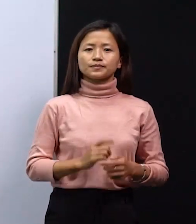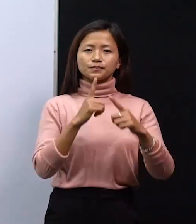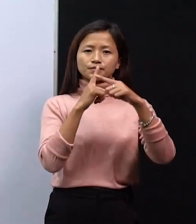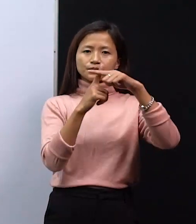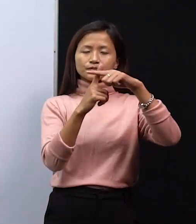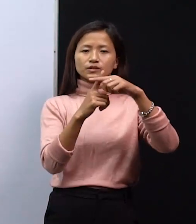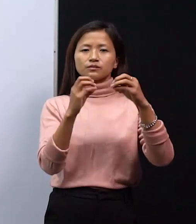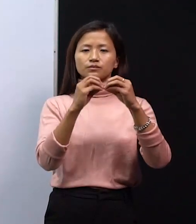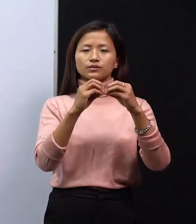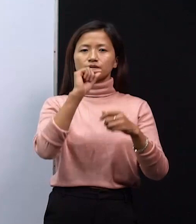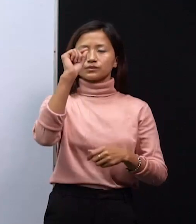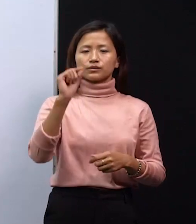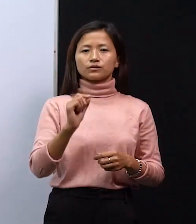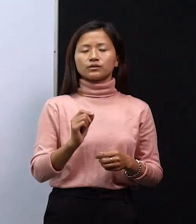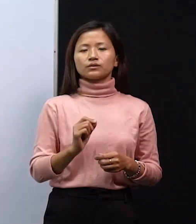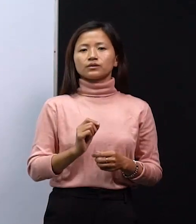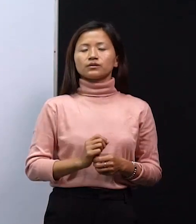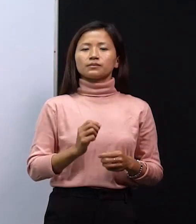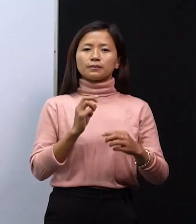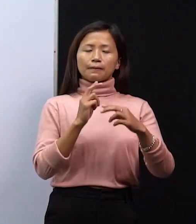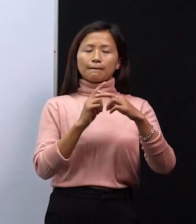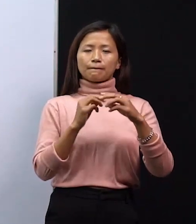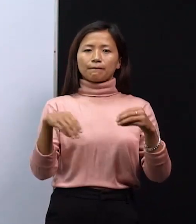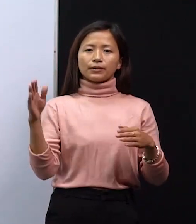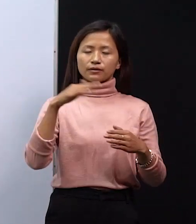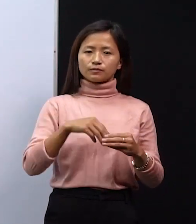plus b square will become 3 square